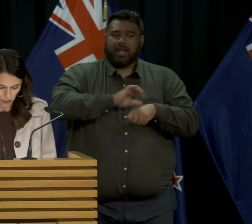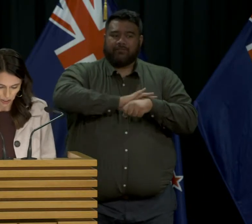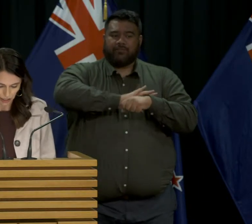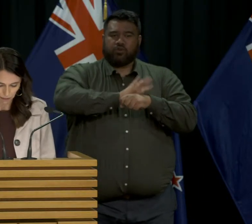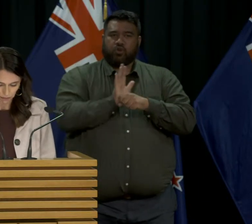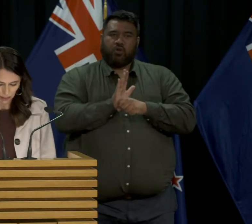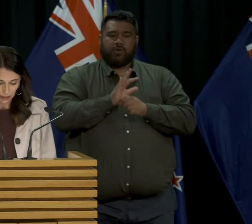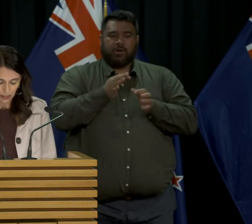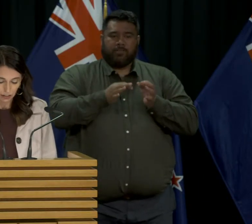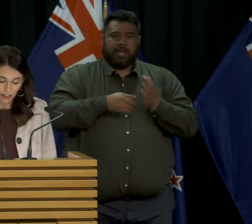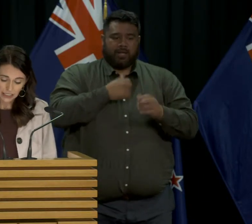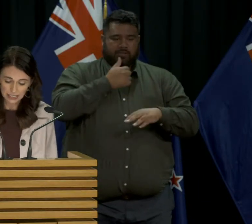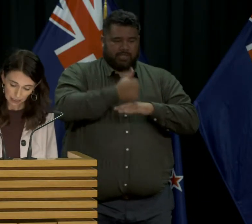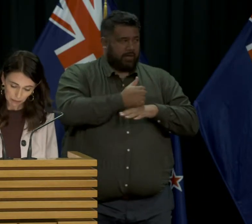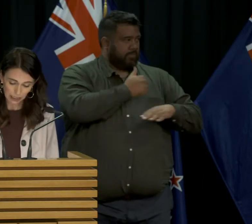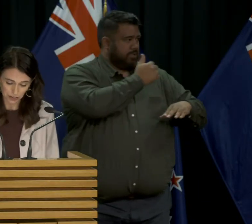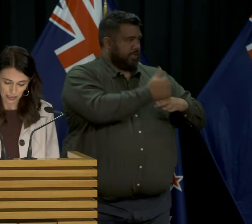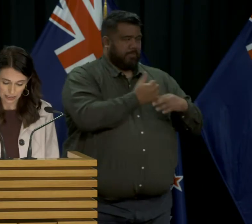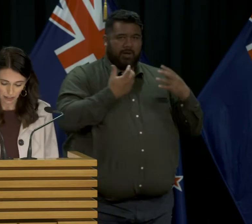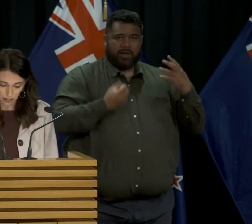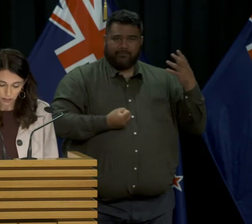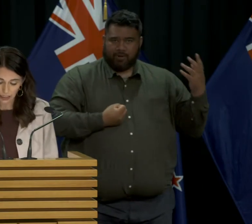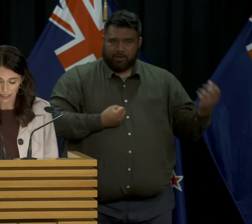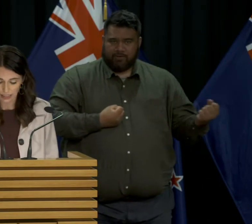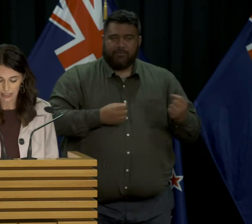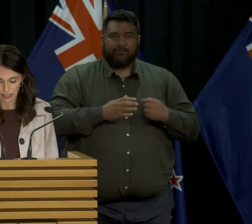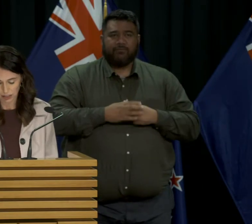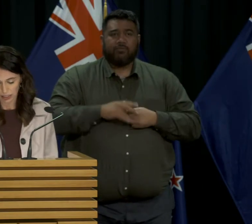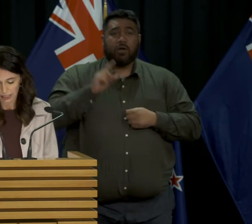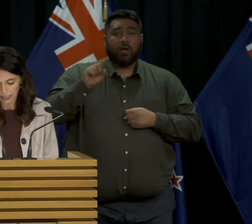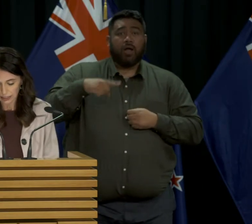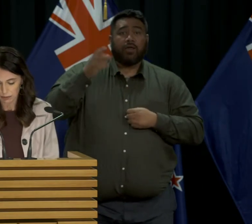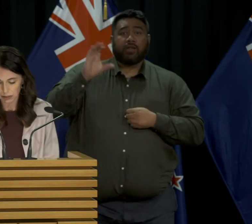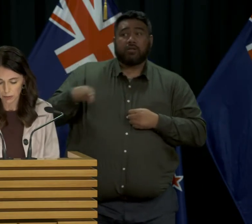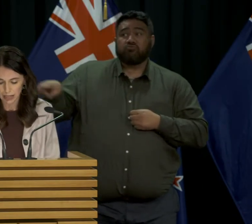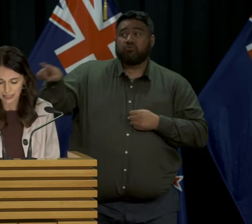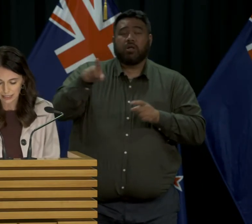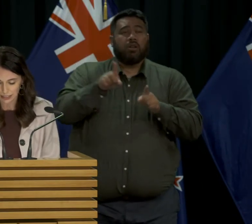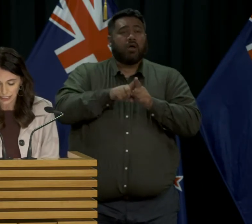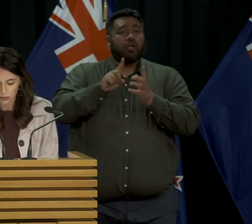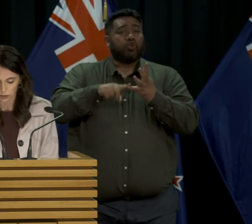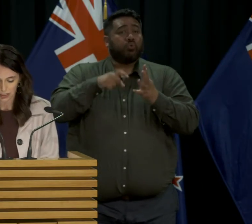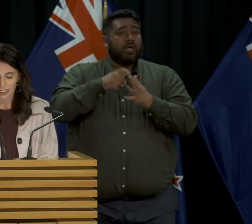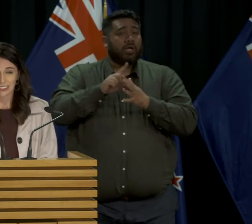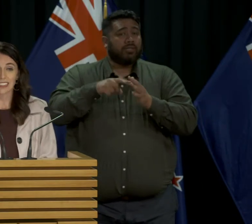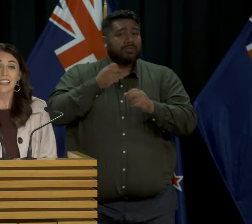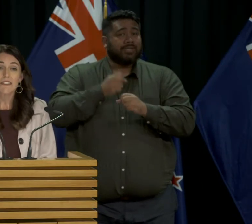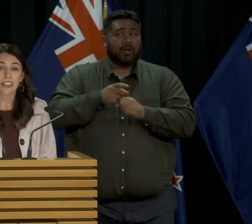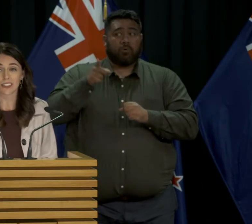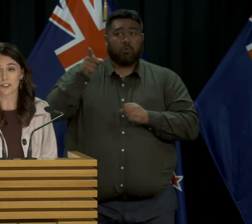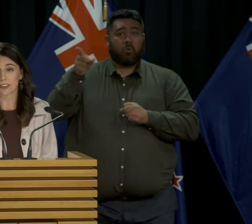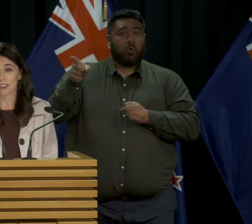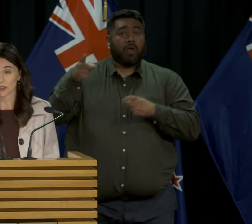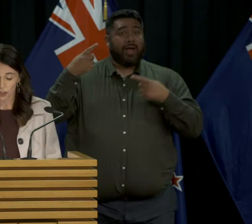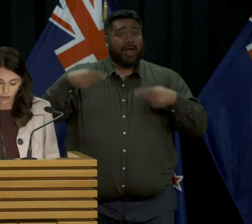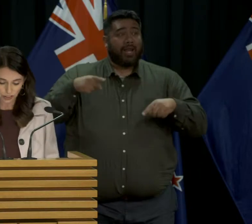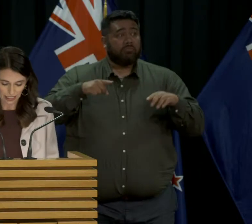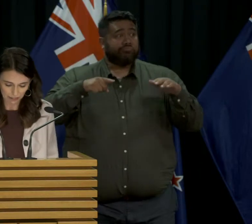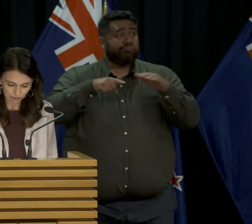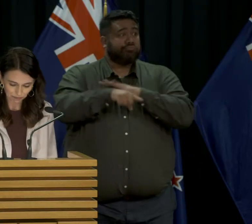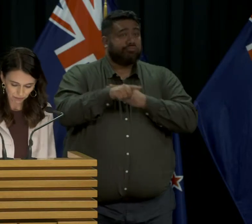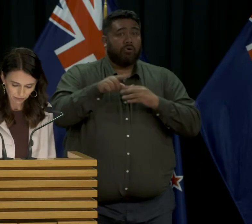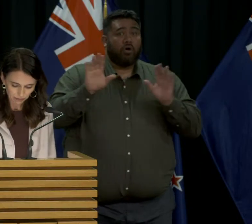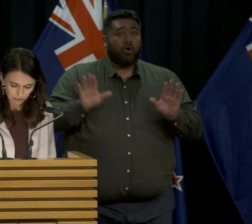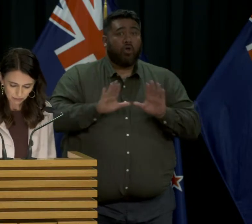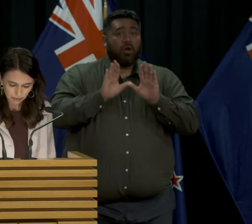elimination strategy. In fact, in some countries, including, I understand, the United Kingdom, it remains illegal to leave the country on